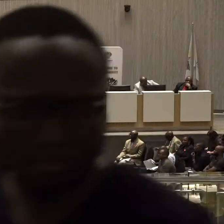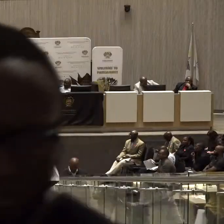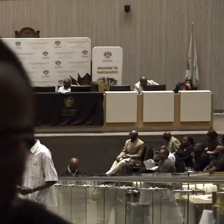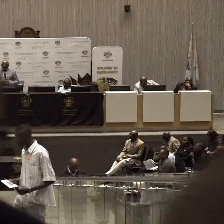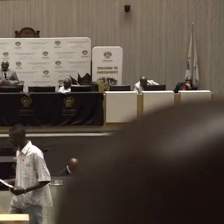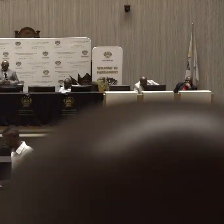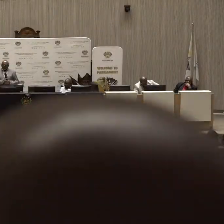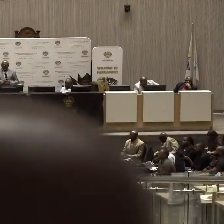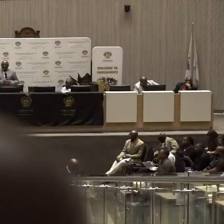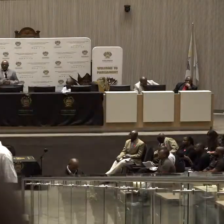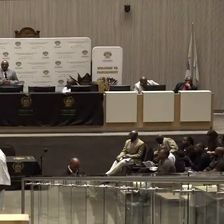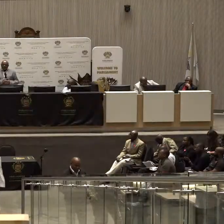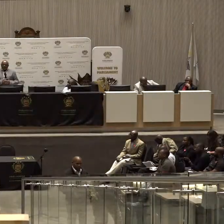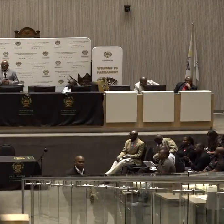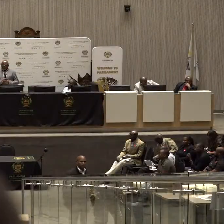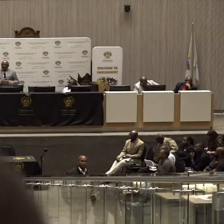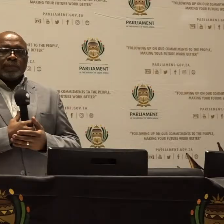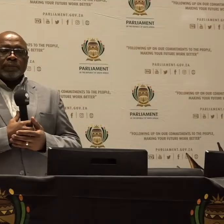Transportation